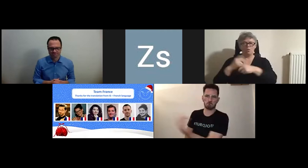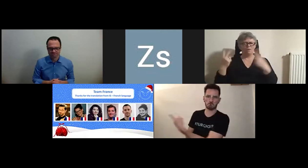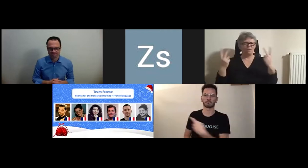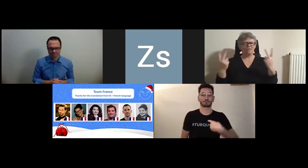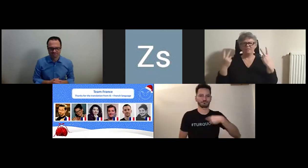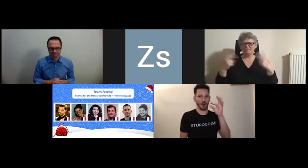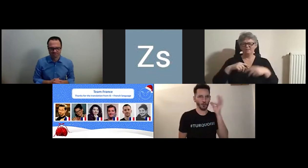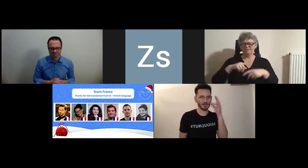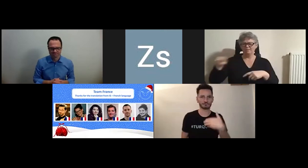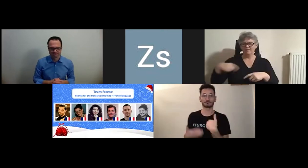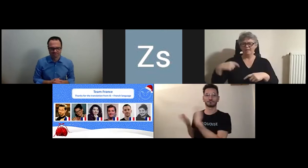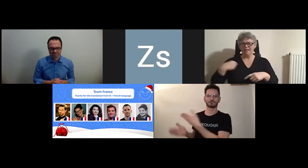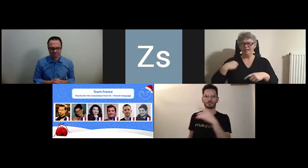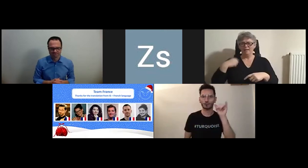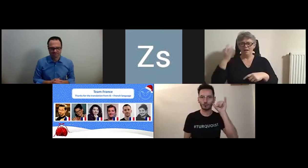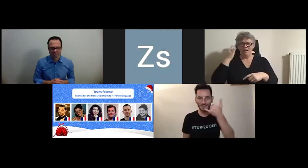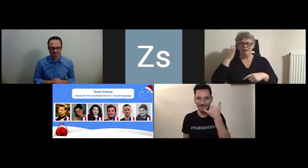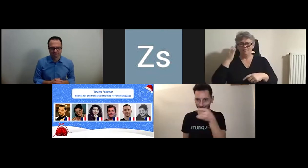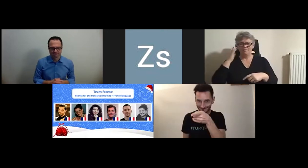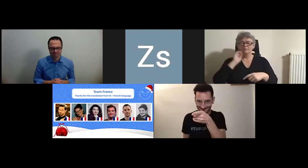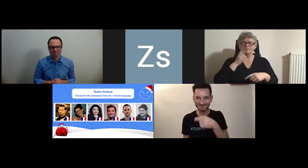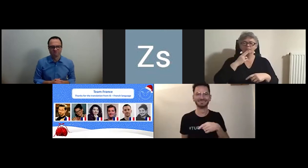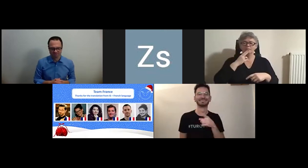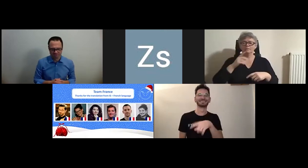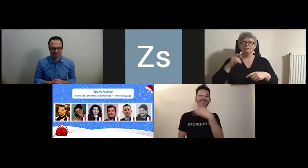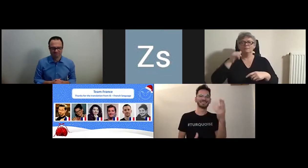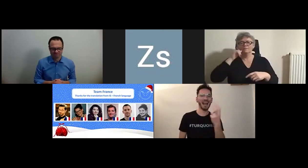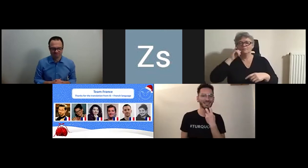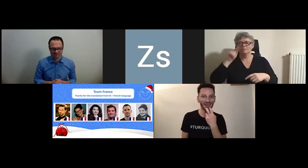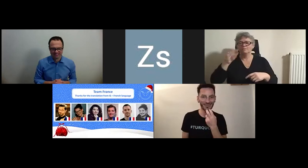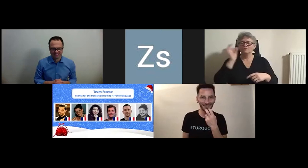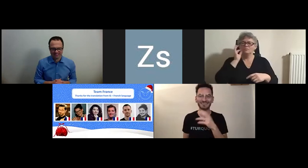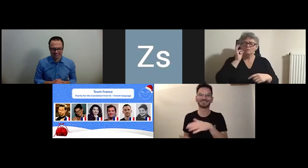We're here, we're six people.